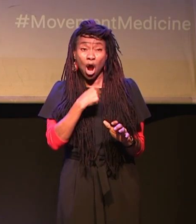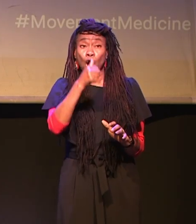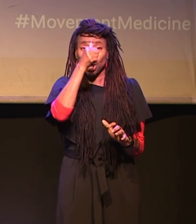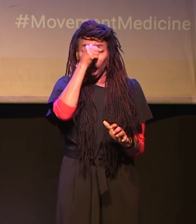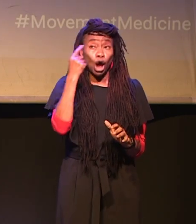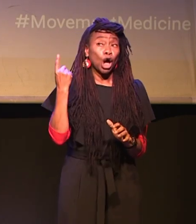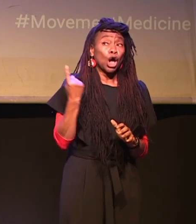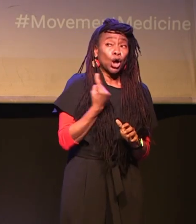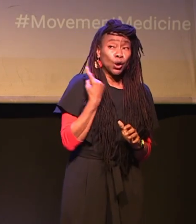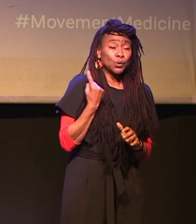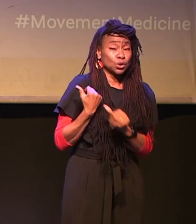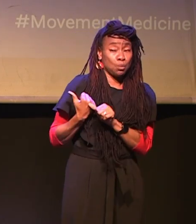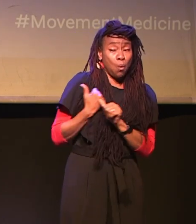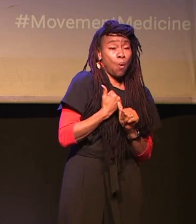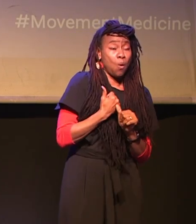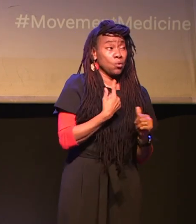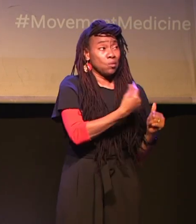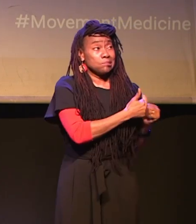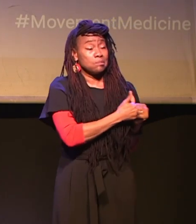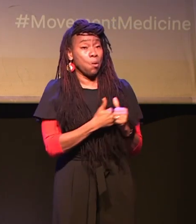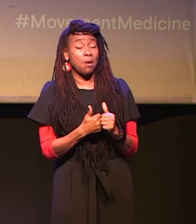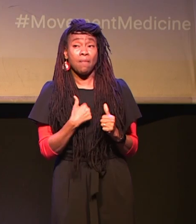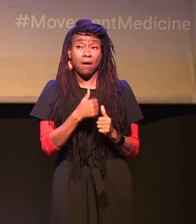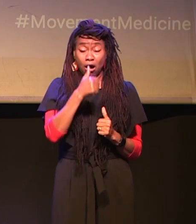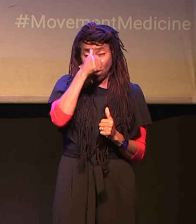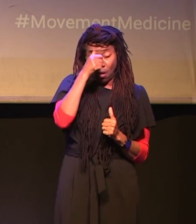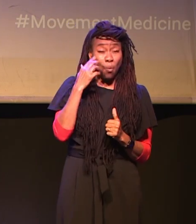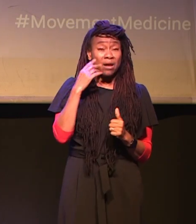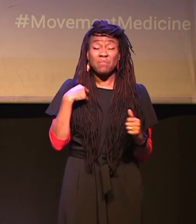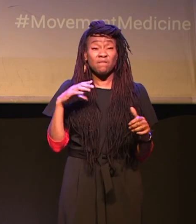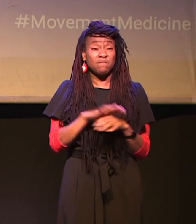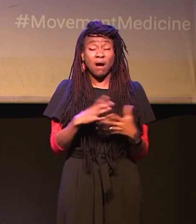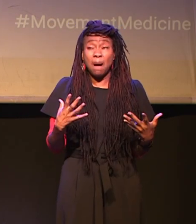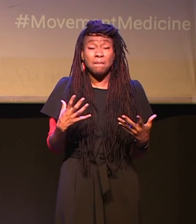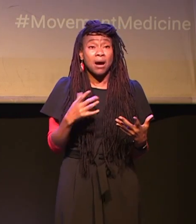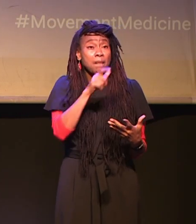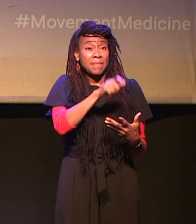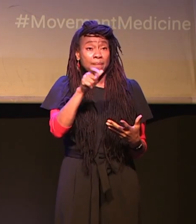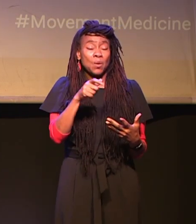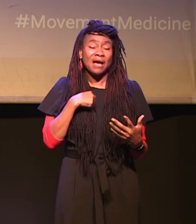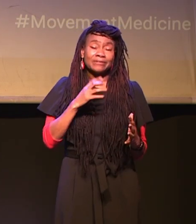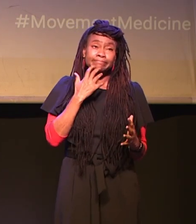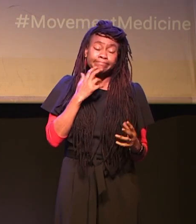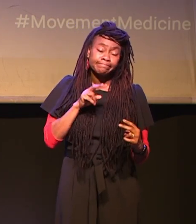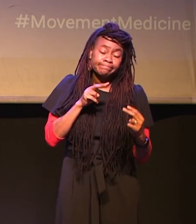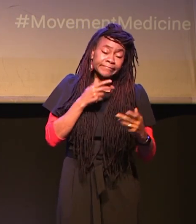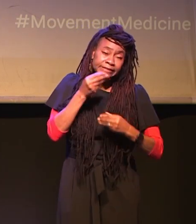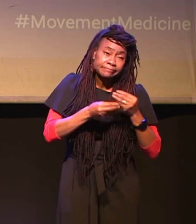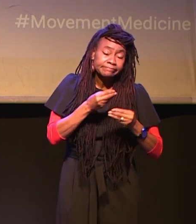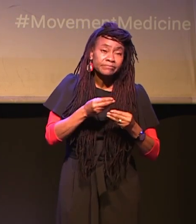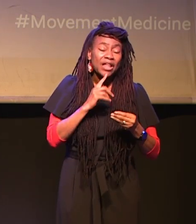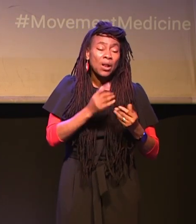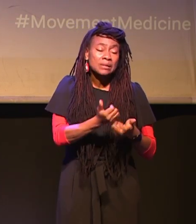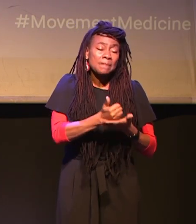So I know that there are people I have to look in the eye when I fuck up, or they will pull me up like this one and folks on the team